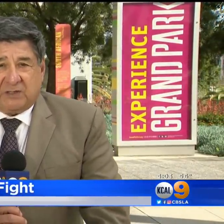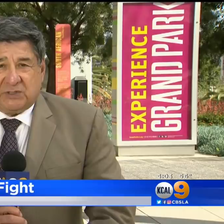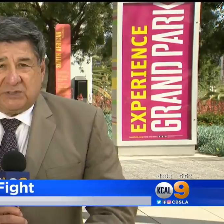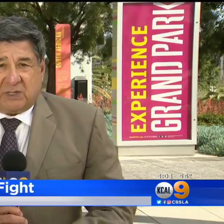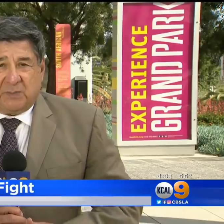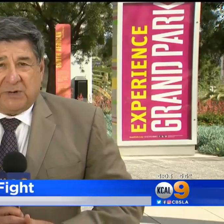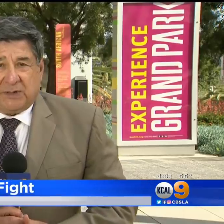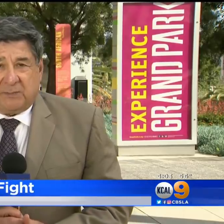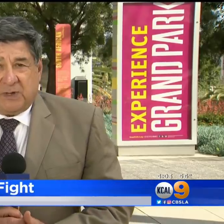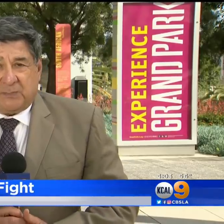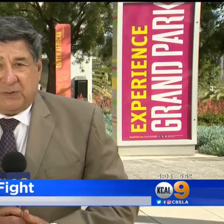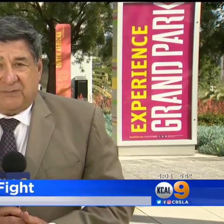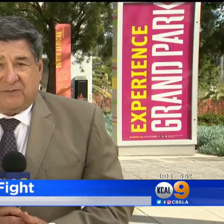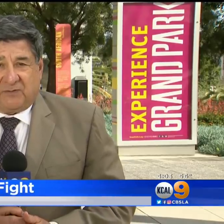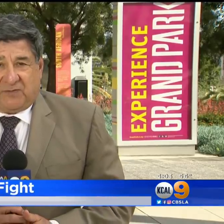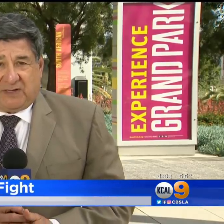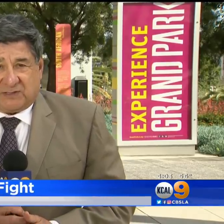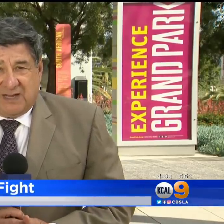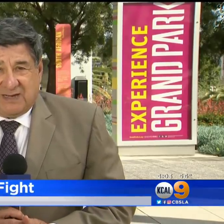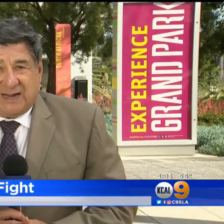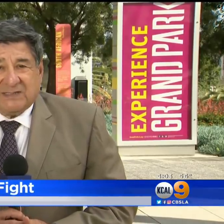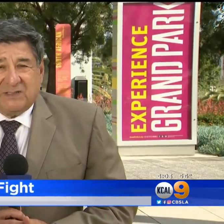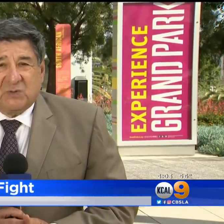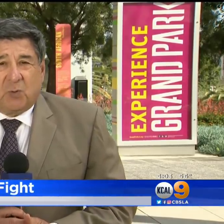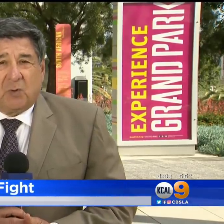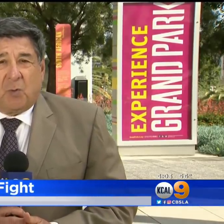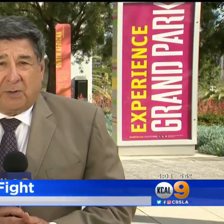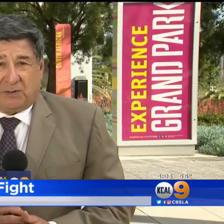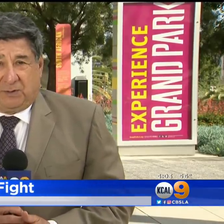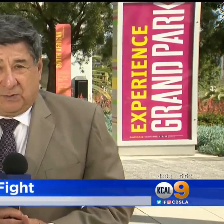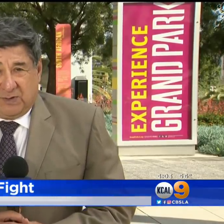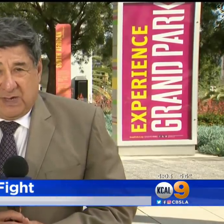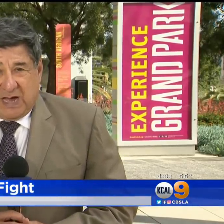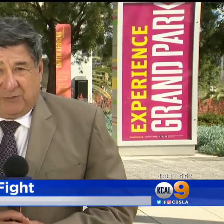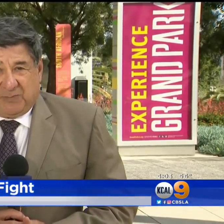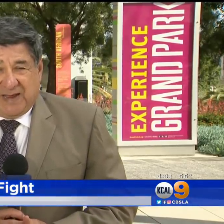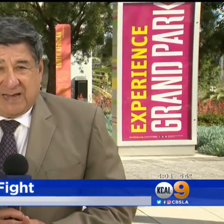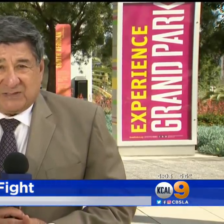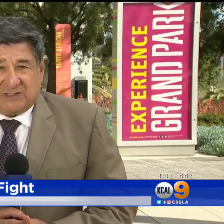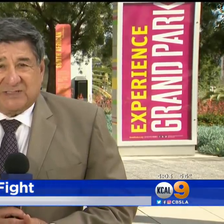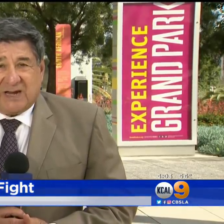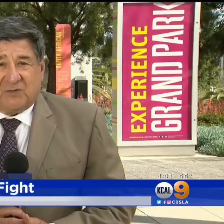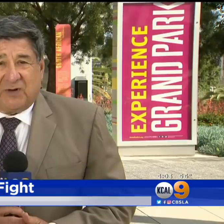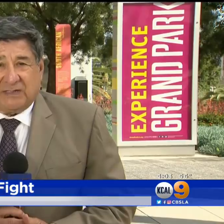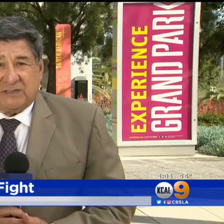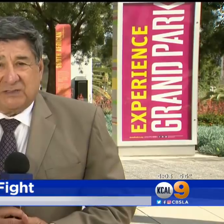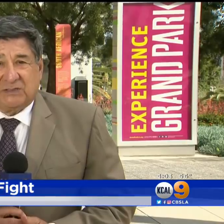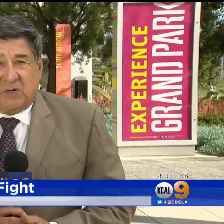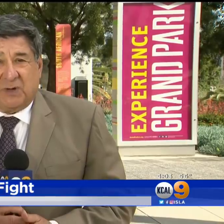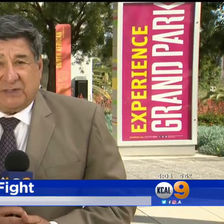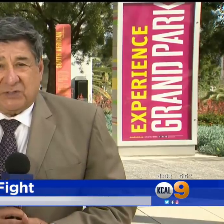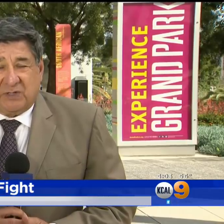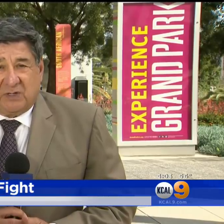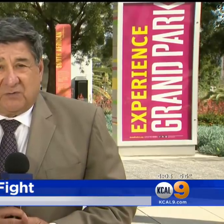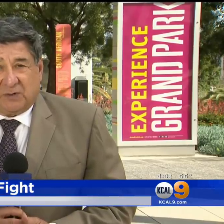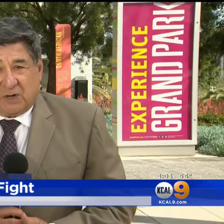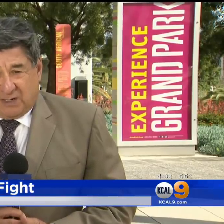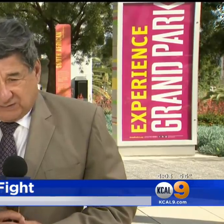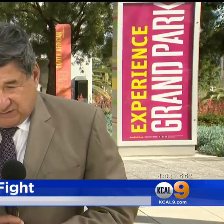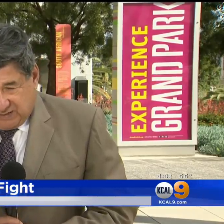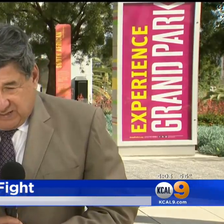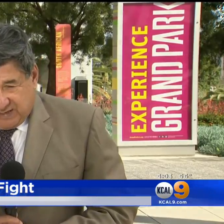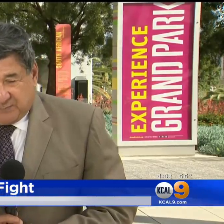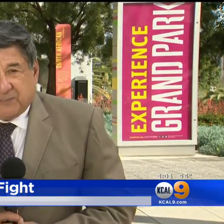greatest challenges American people have ever faced. Not since World War II have we been asked to sacrifice so much for